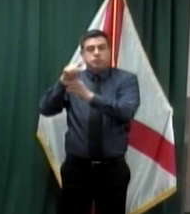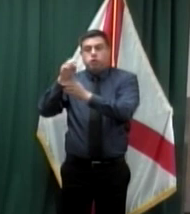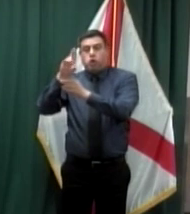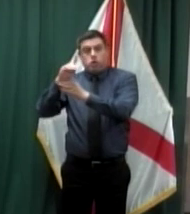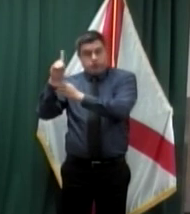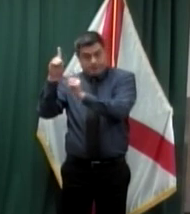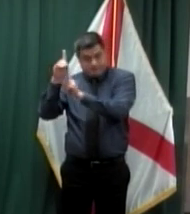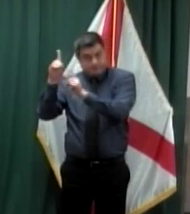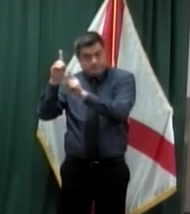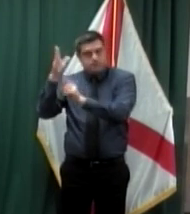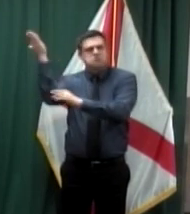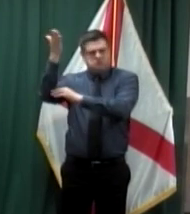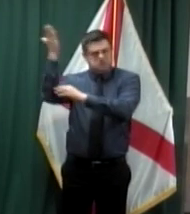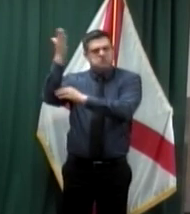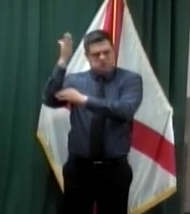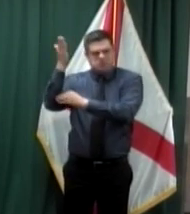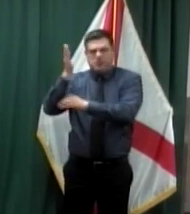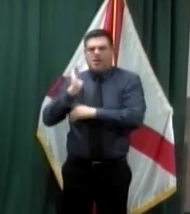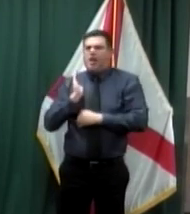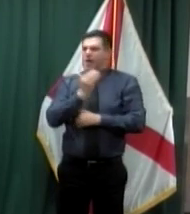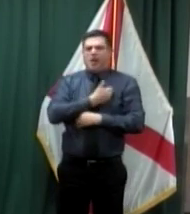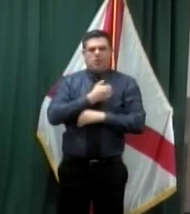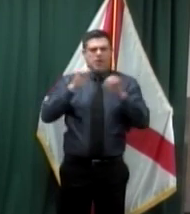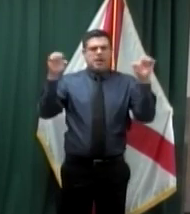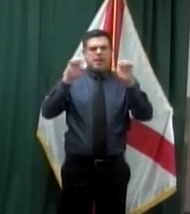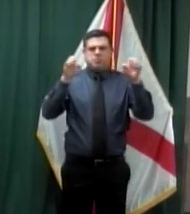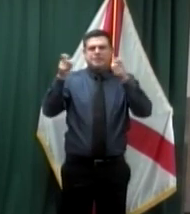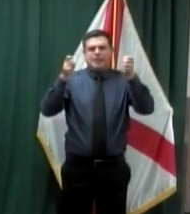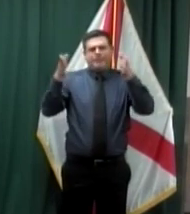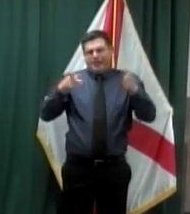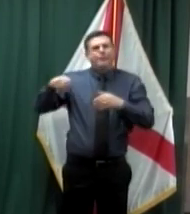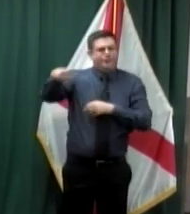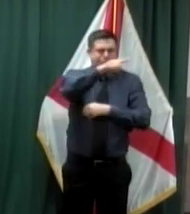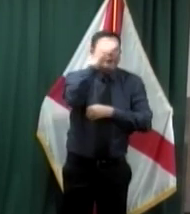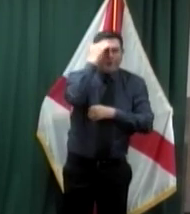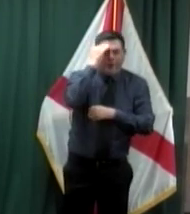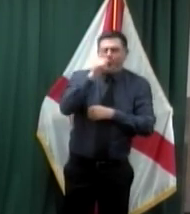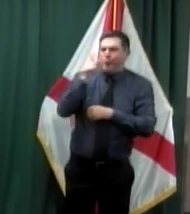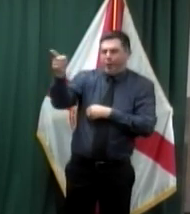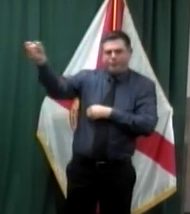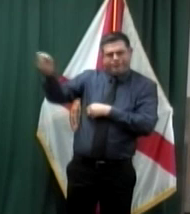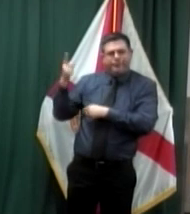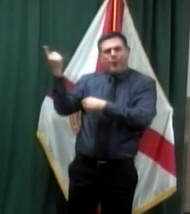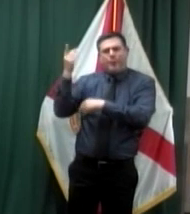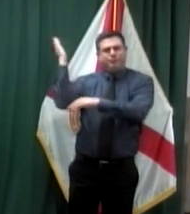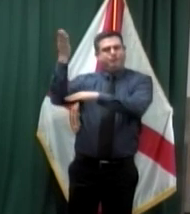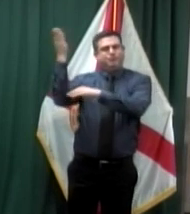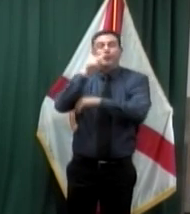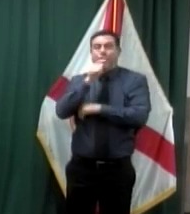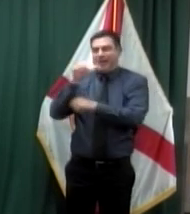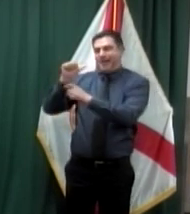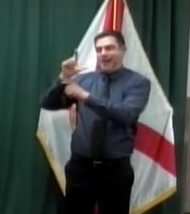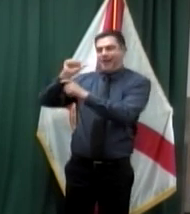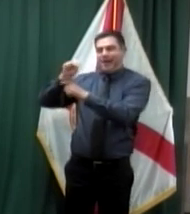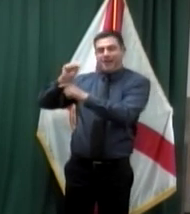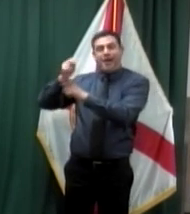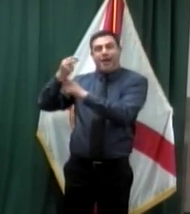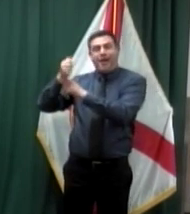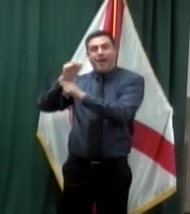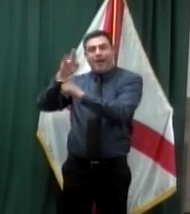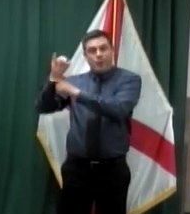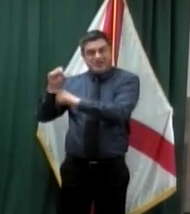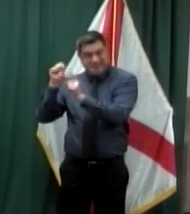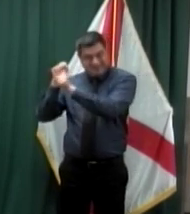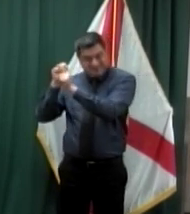Harris, as well as Donna Walsh, our Officer of Health here in Seminole County, are all going to talk about